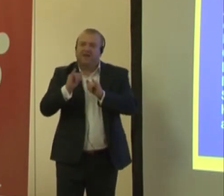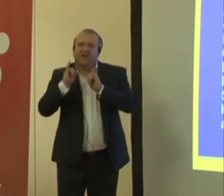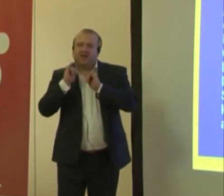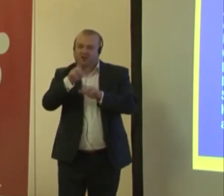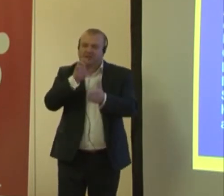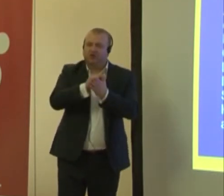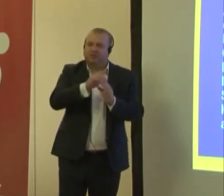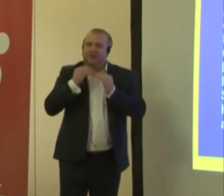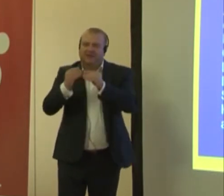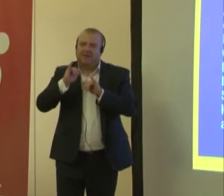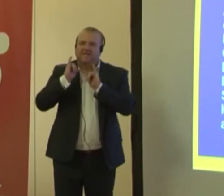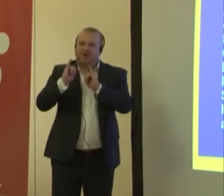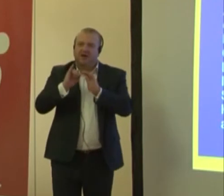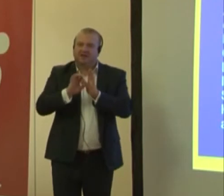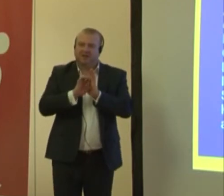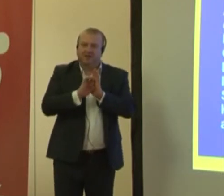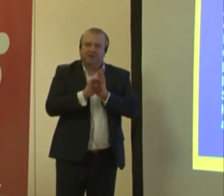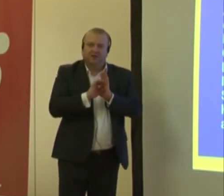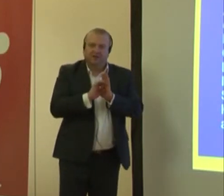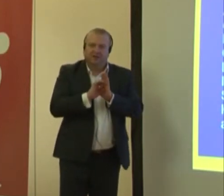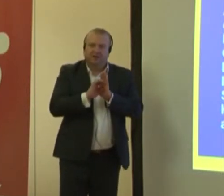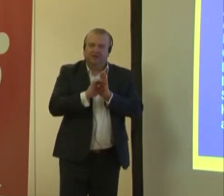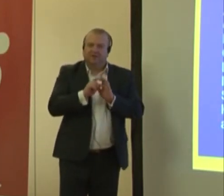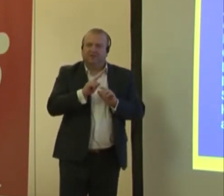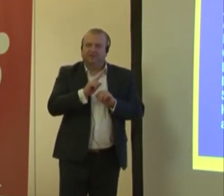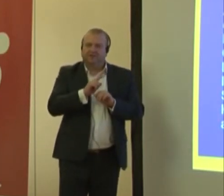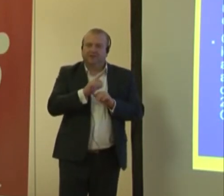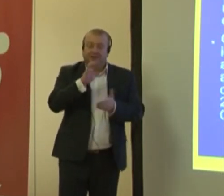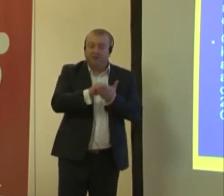she's in the dissemination work.